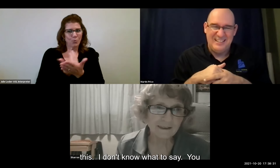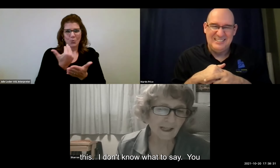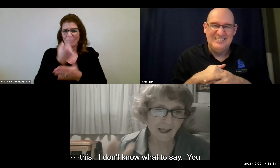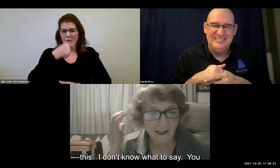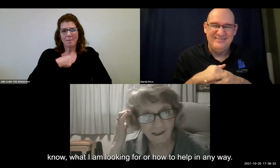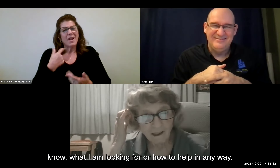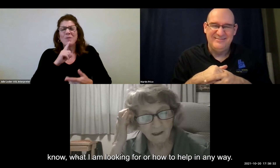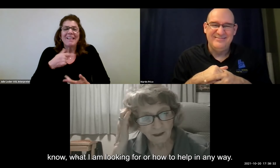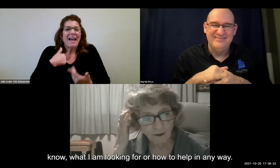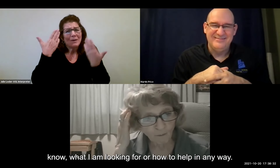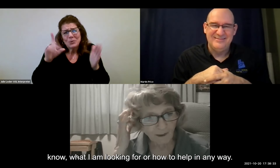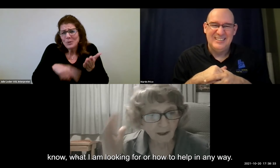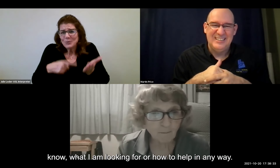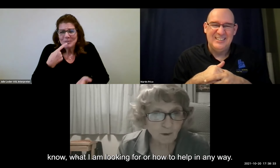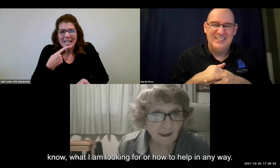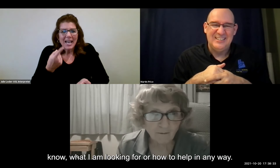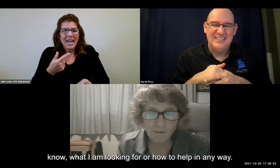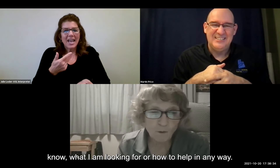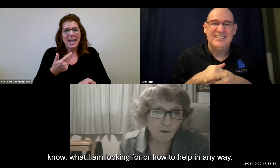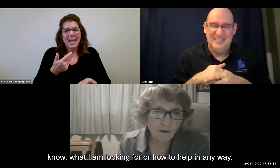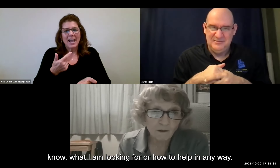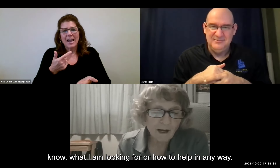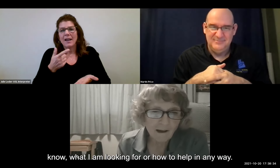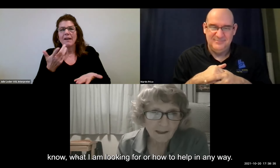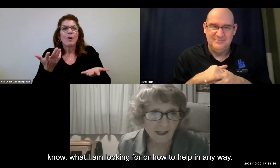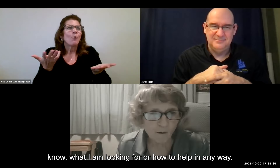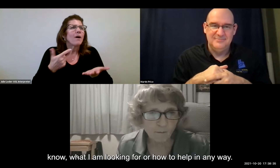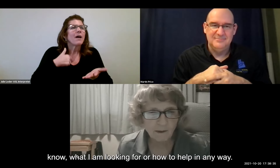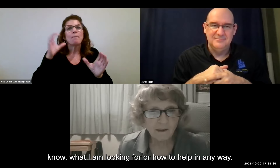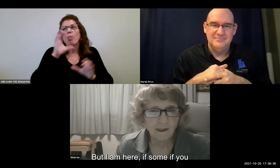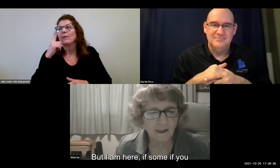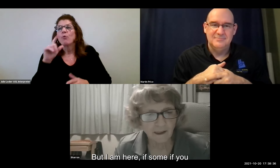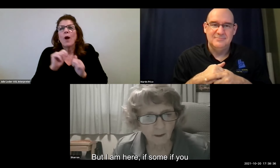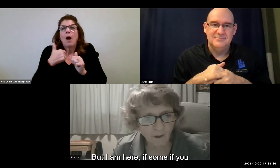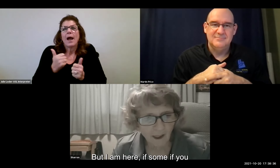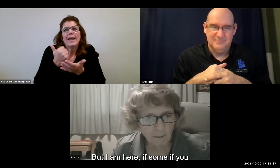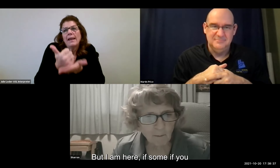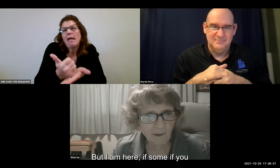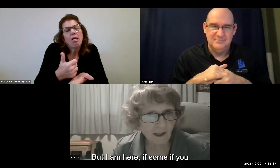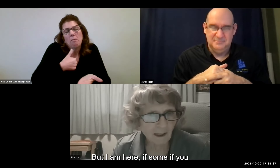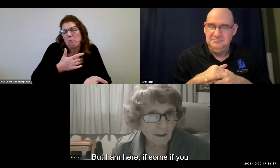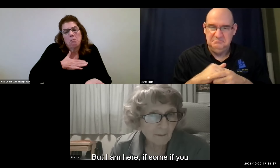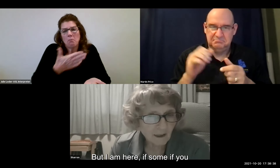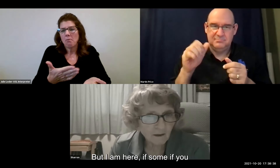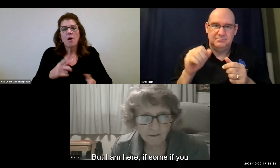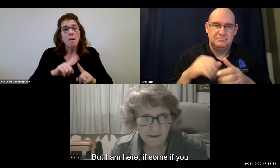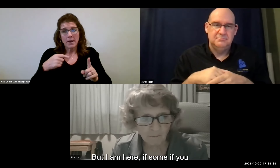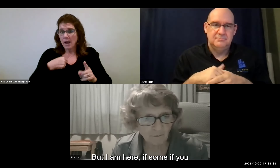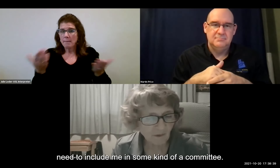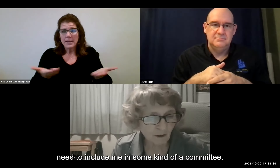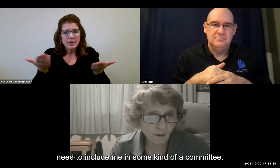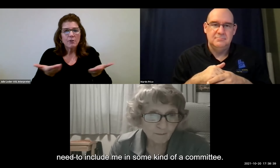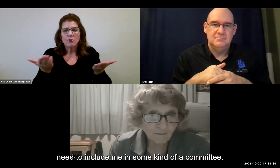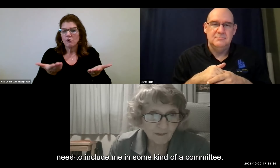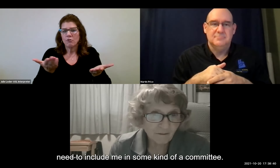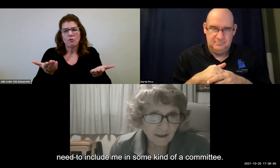what to say, you know, what I'm looking for or how to help in any way, but I am here if some,